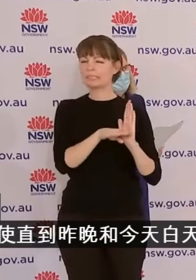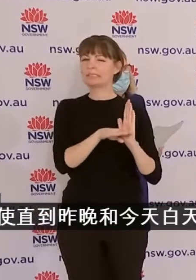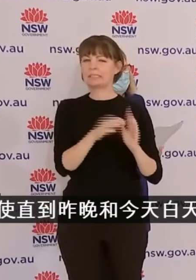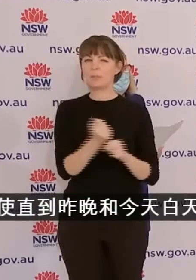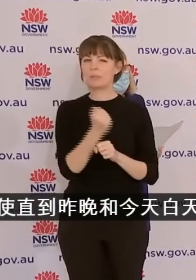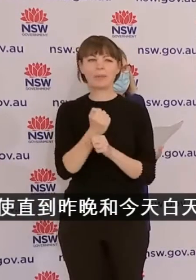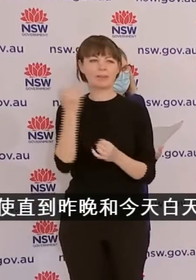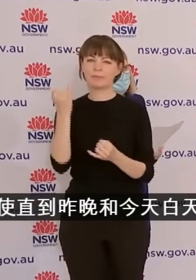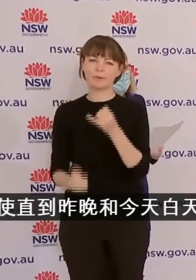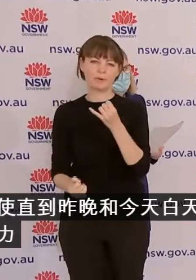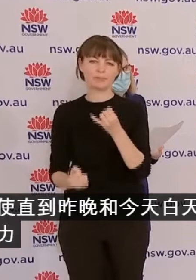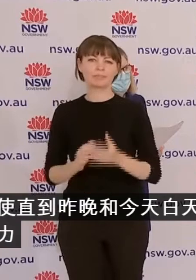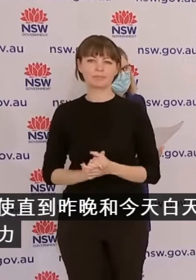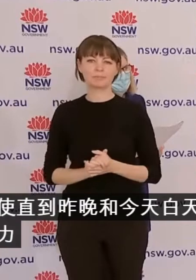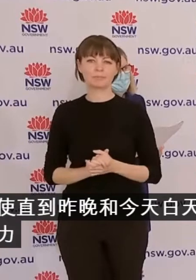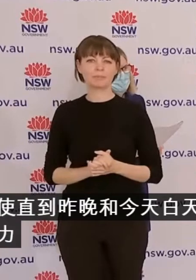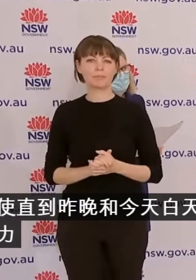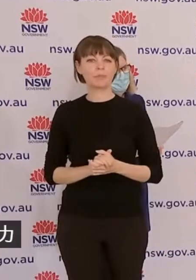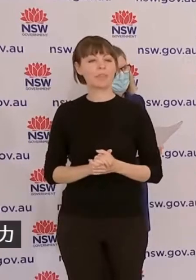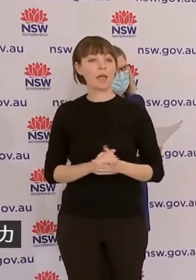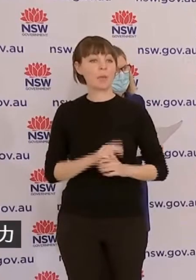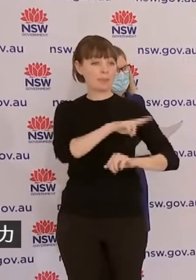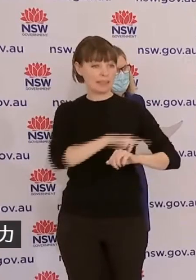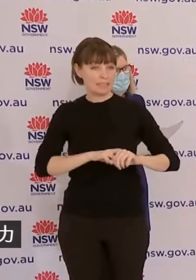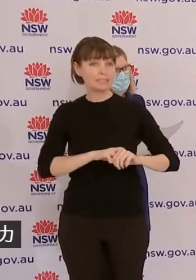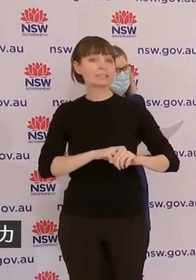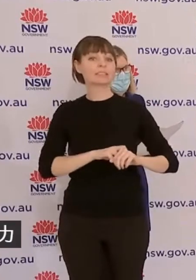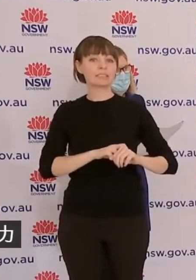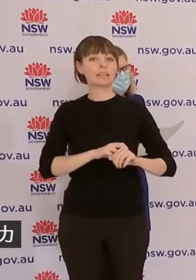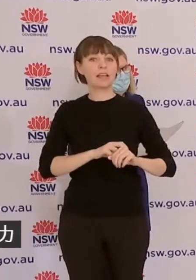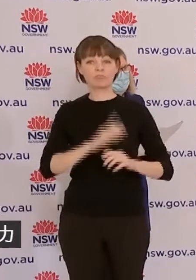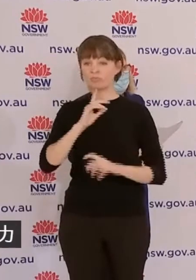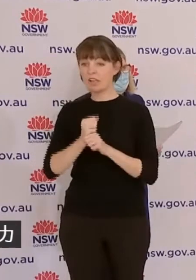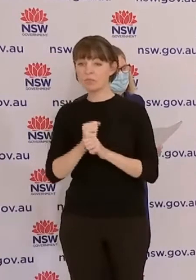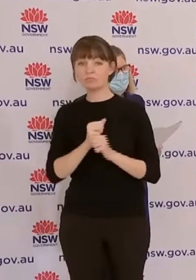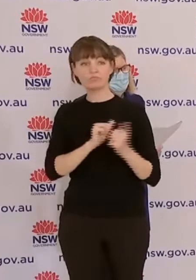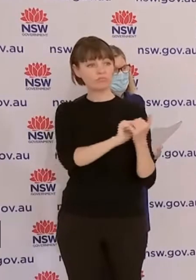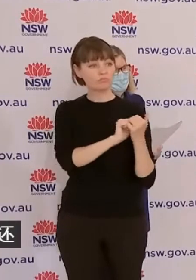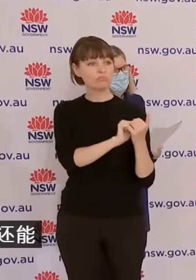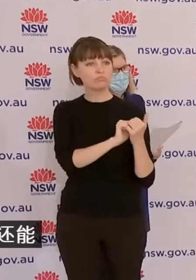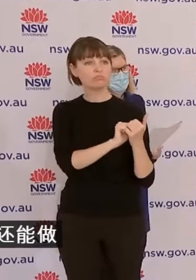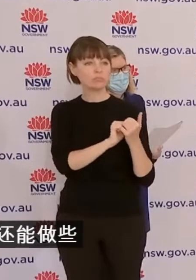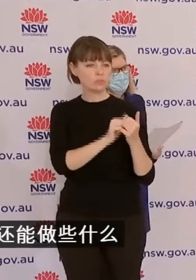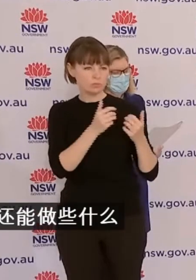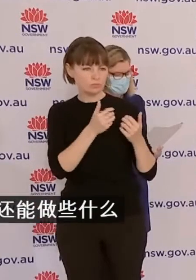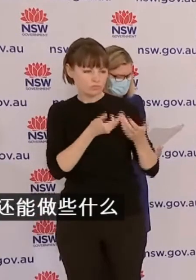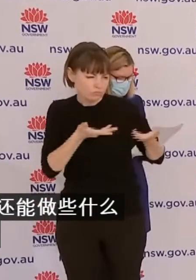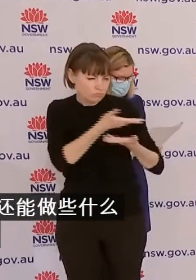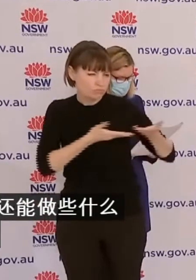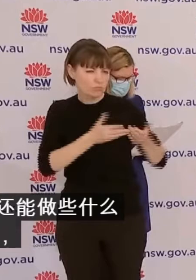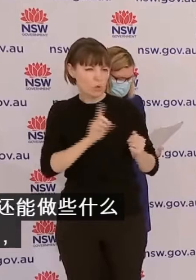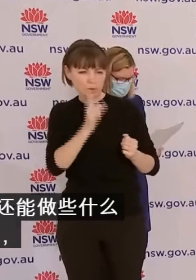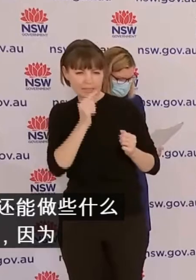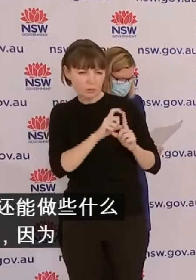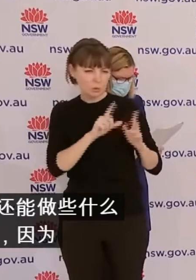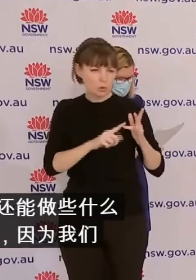and health are working together, even until last night and during the day today, to see what further we can do in relation to